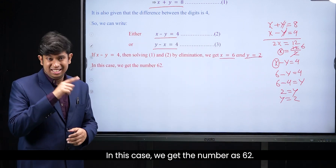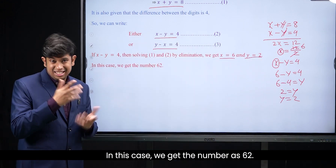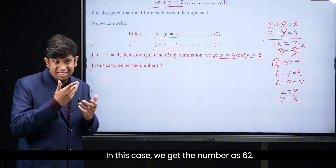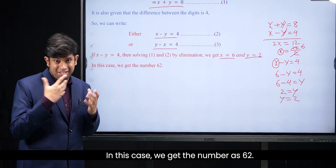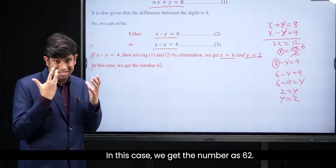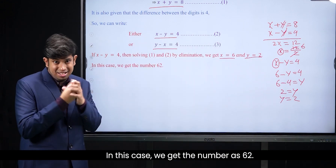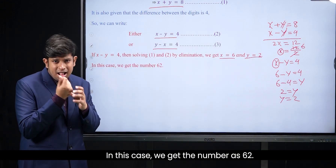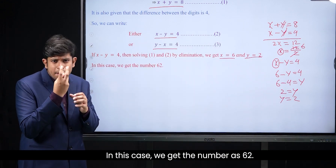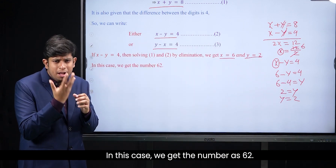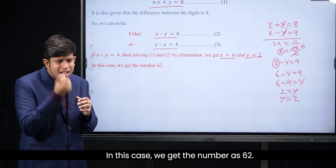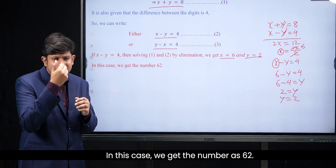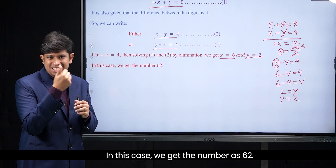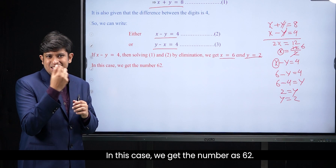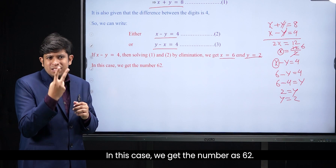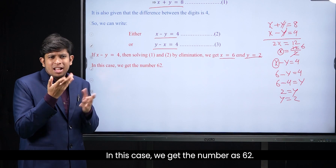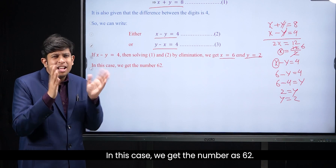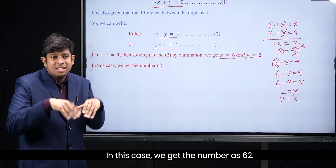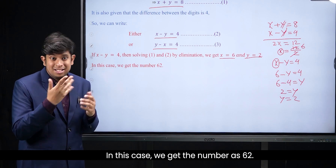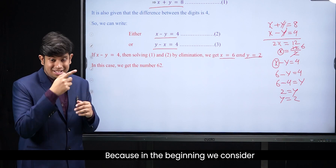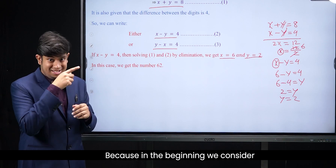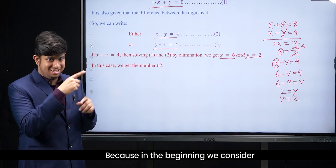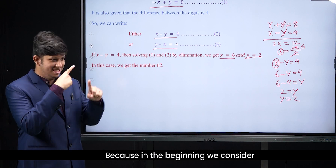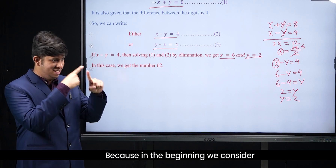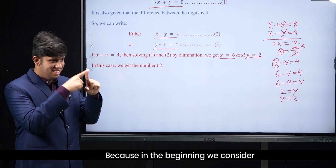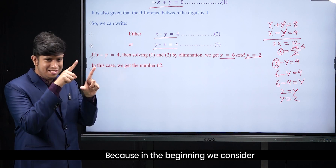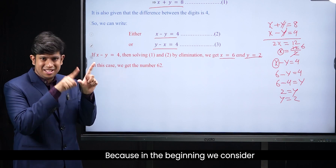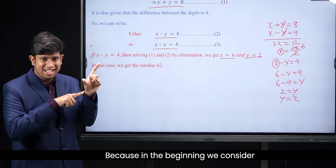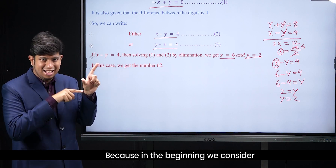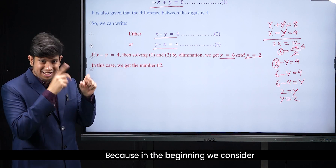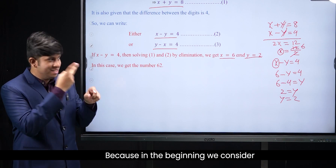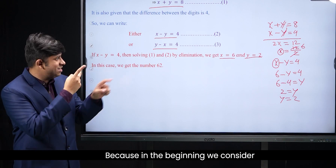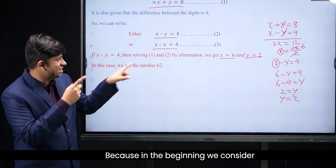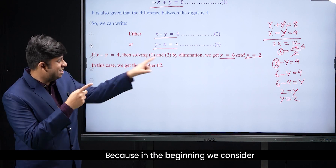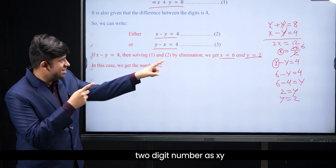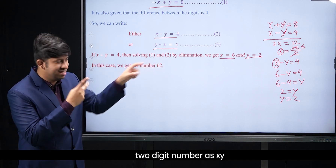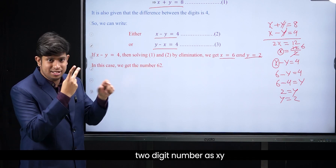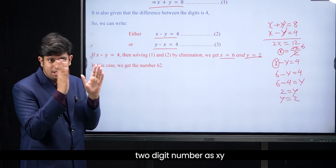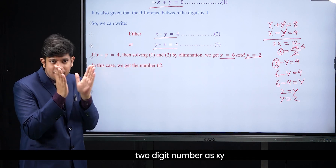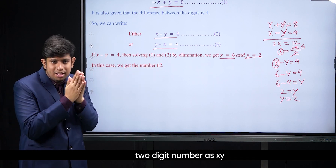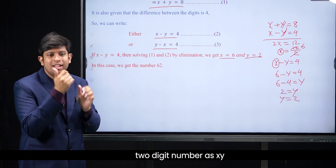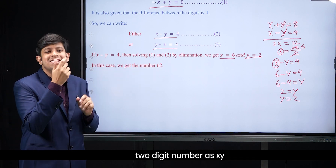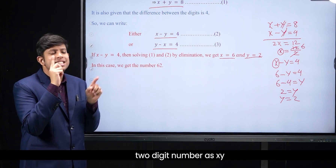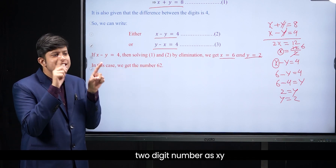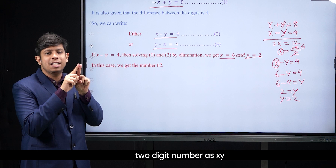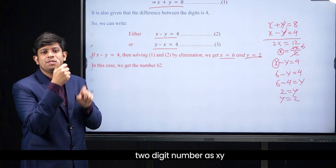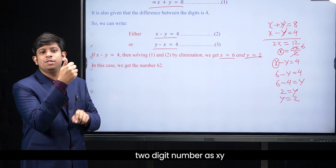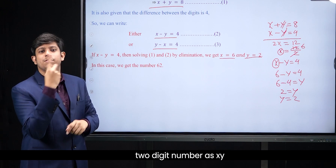In this case, we get the number as 62 because in the beginning we considered 2-digit number as x, y.